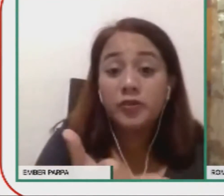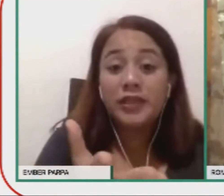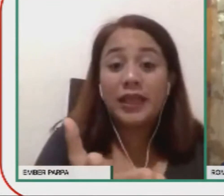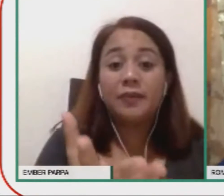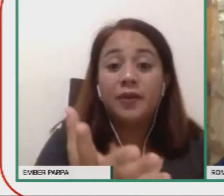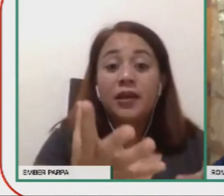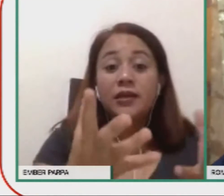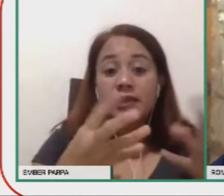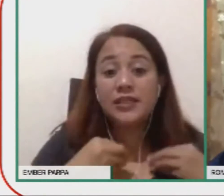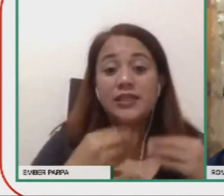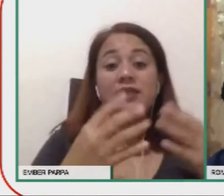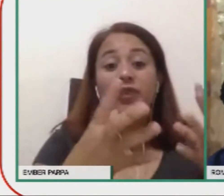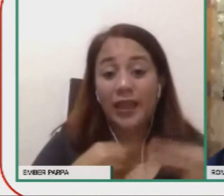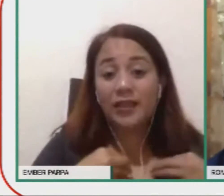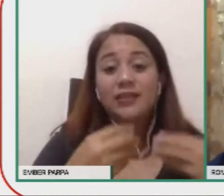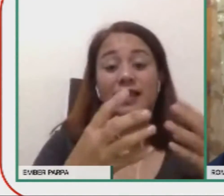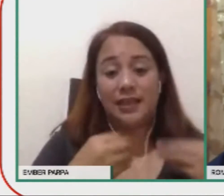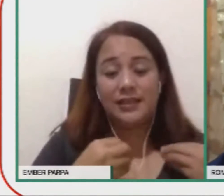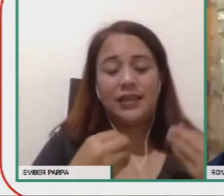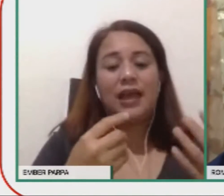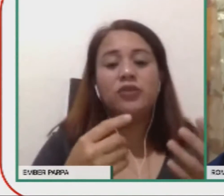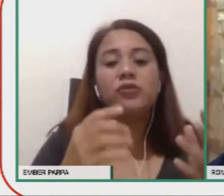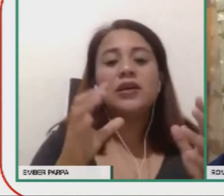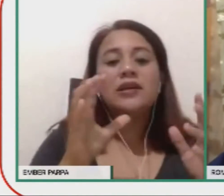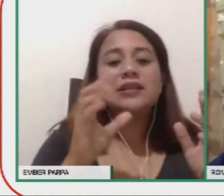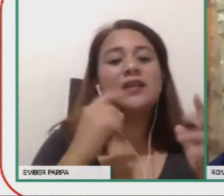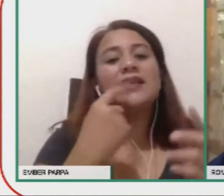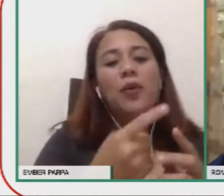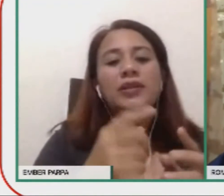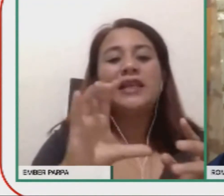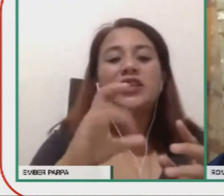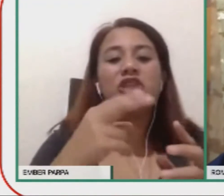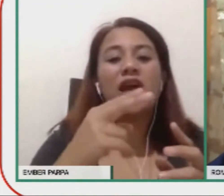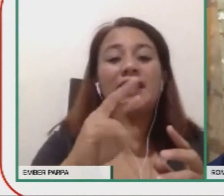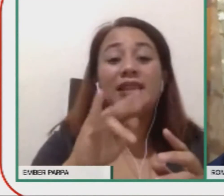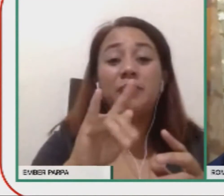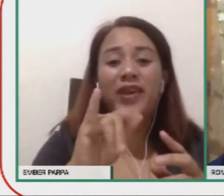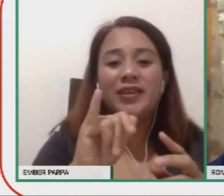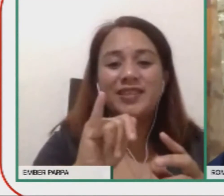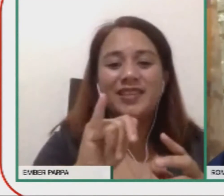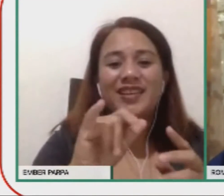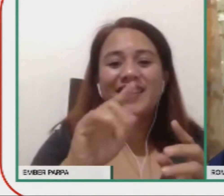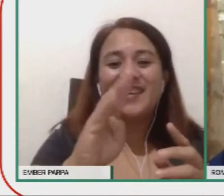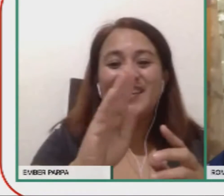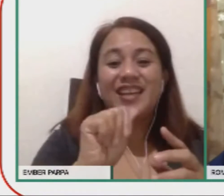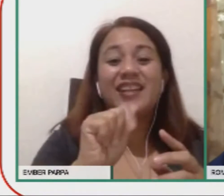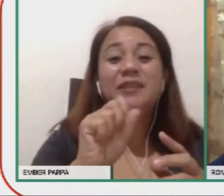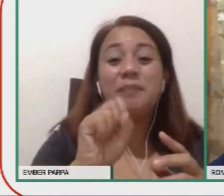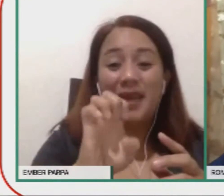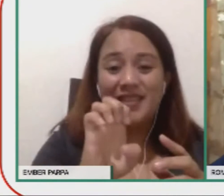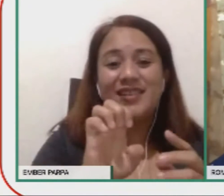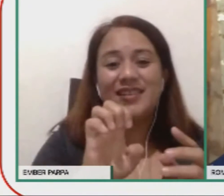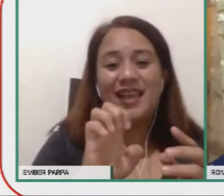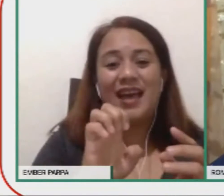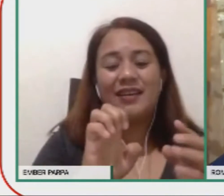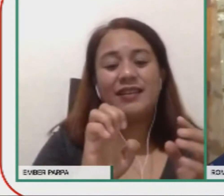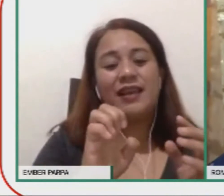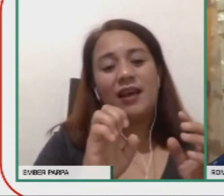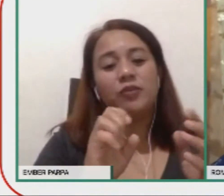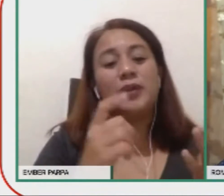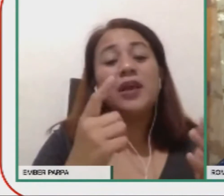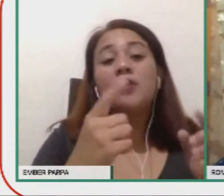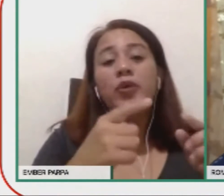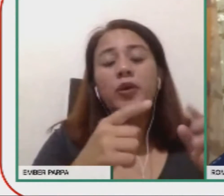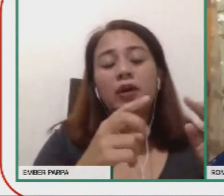most of the time, nasa receiving end lang talaga sila. Yung tinatawag nila na charity base na ano,